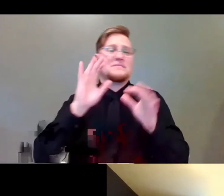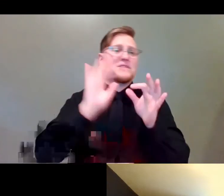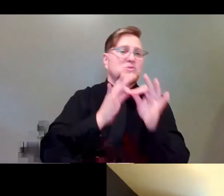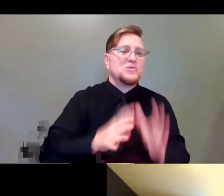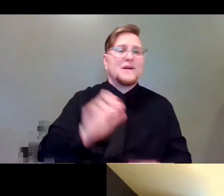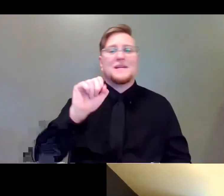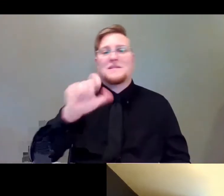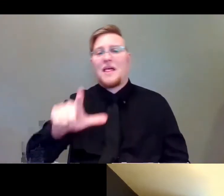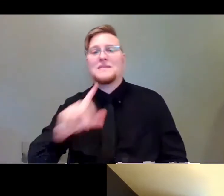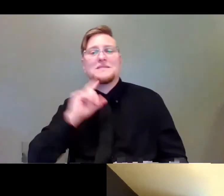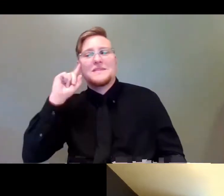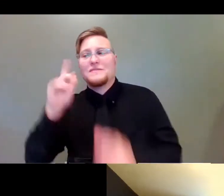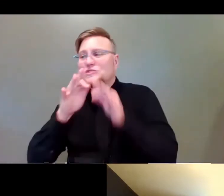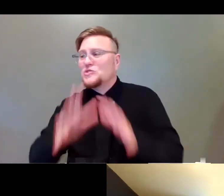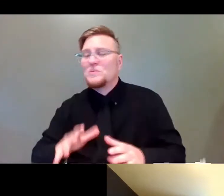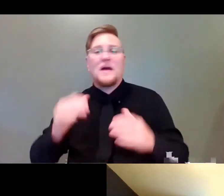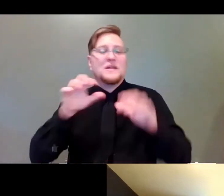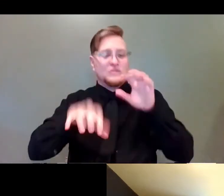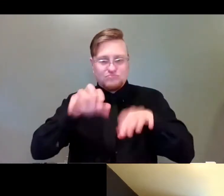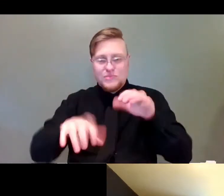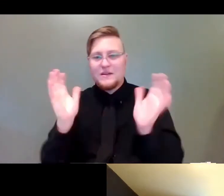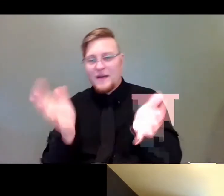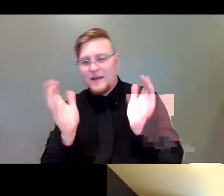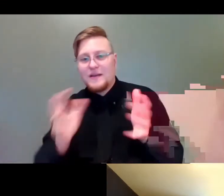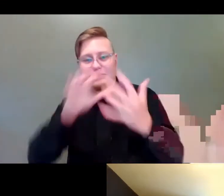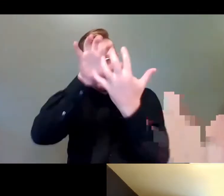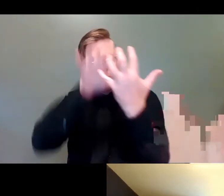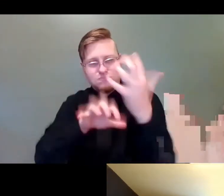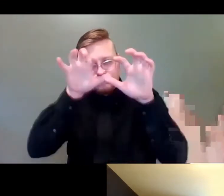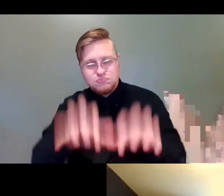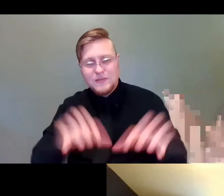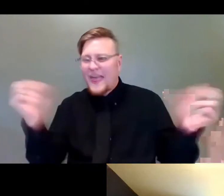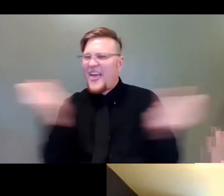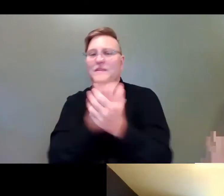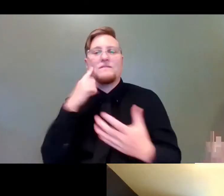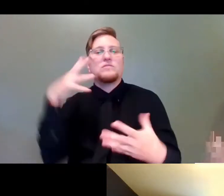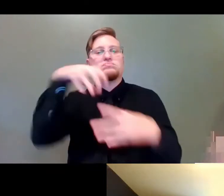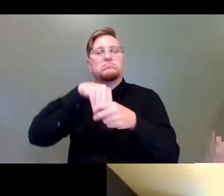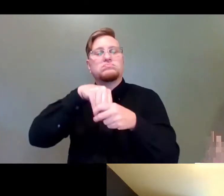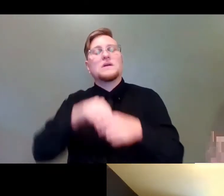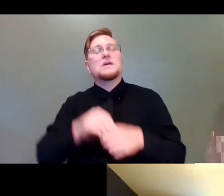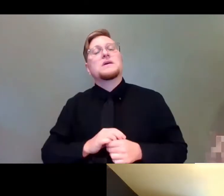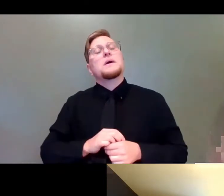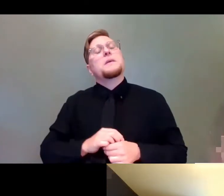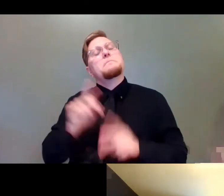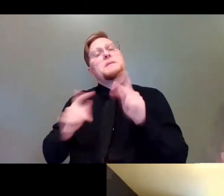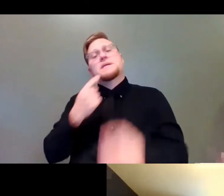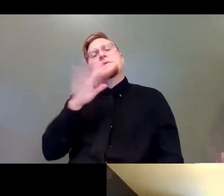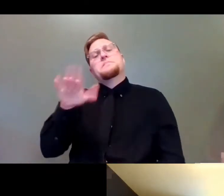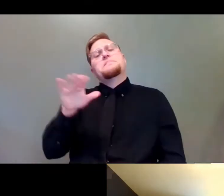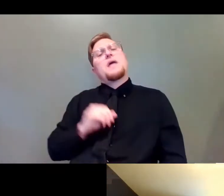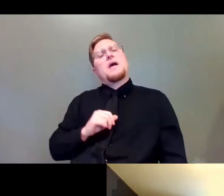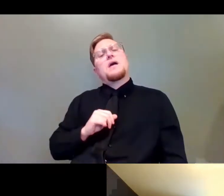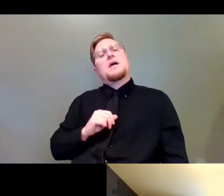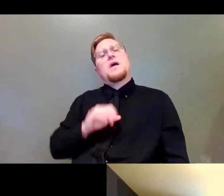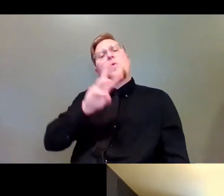transcription, everything that we need to make sure that it's completely inclusive. And the questions that some people say, like, where did this idea for